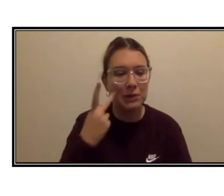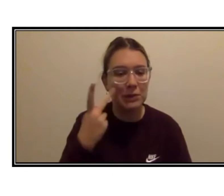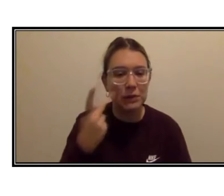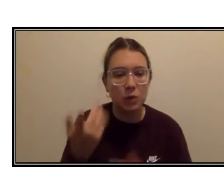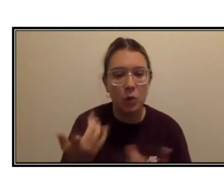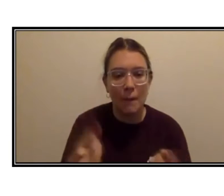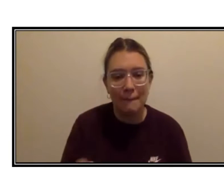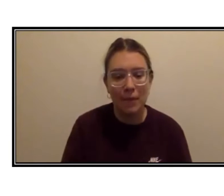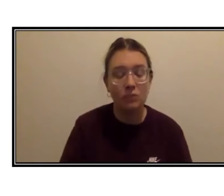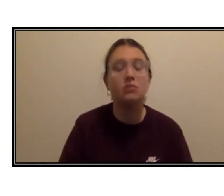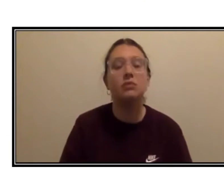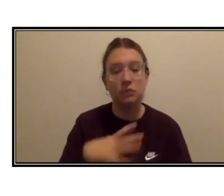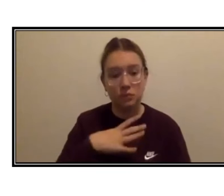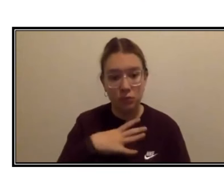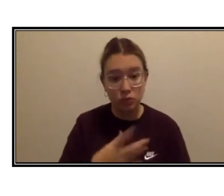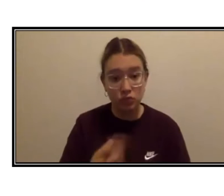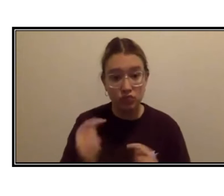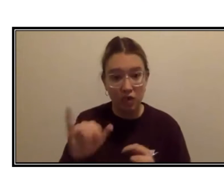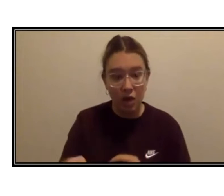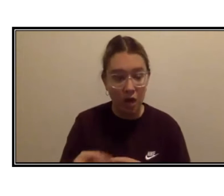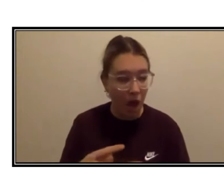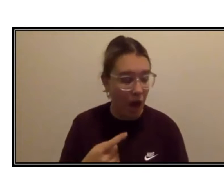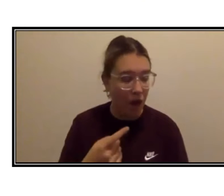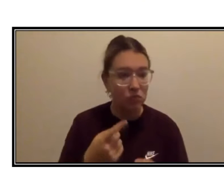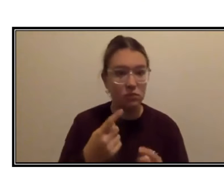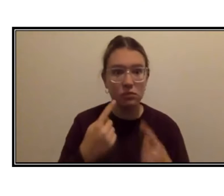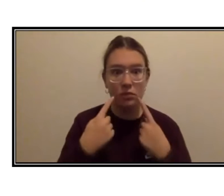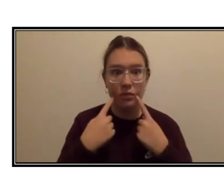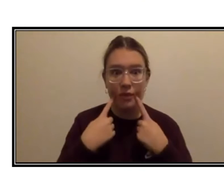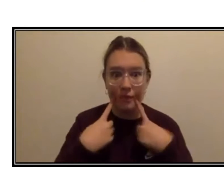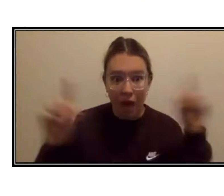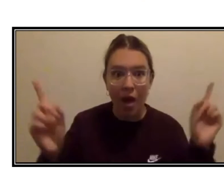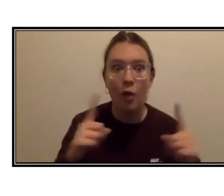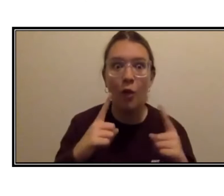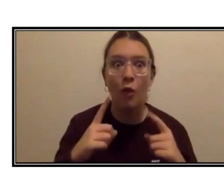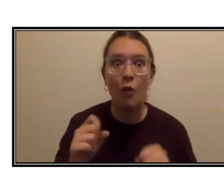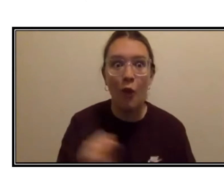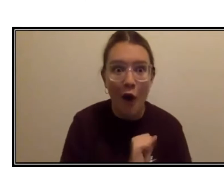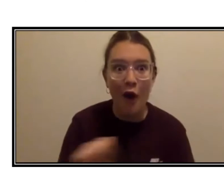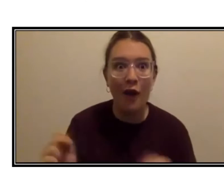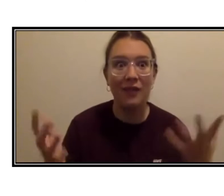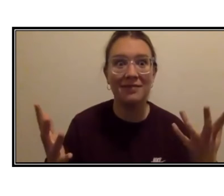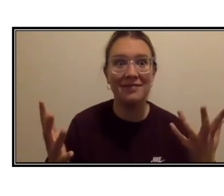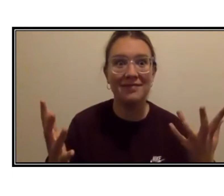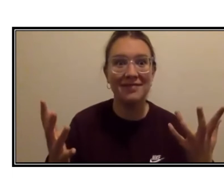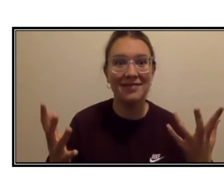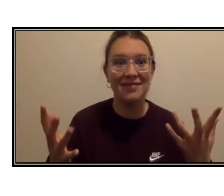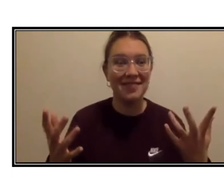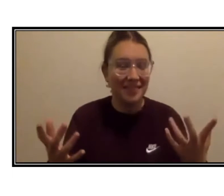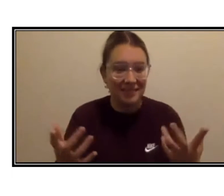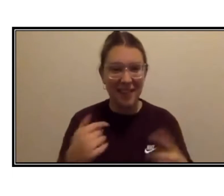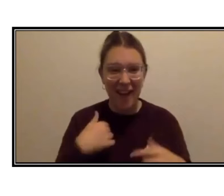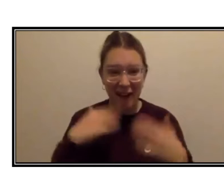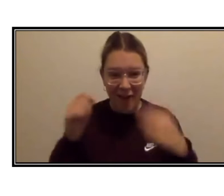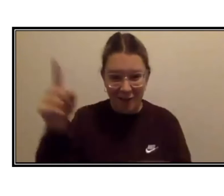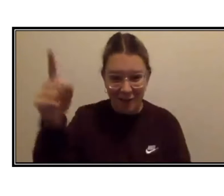not? Let me see how you're doing it with the water. And ta-da, finally it